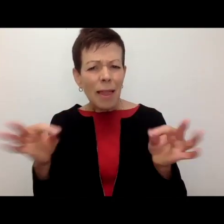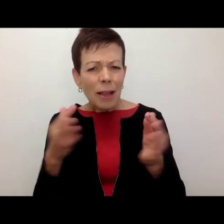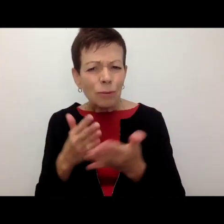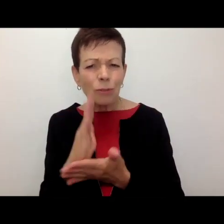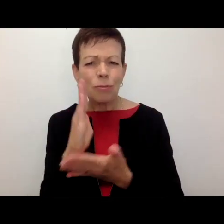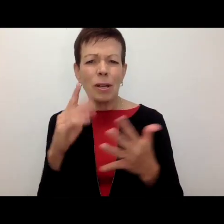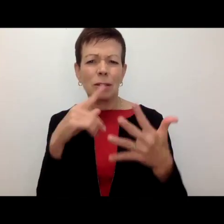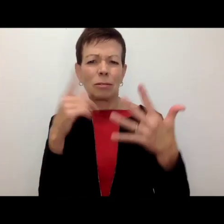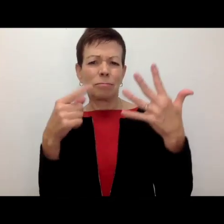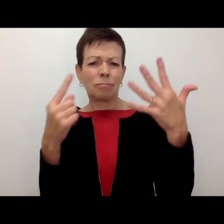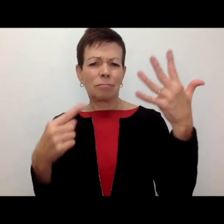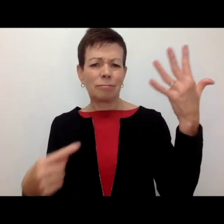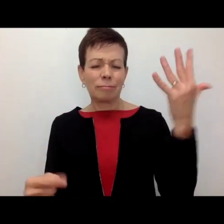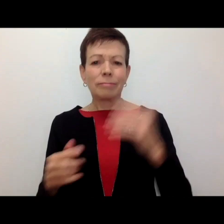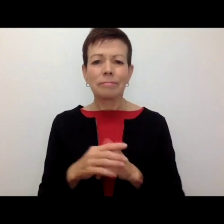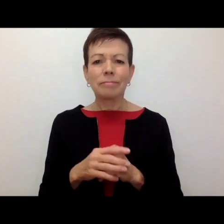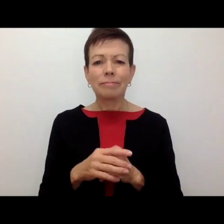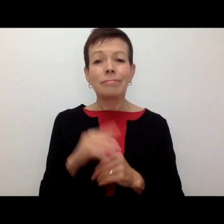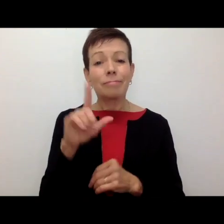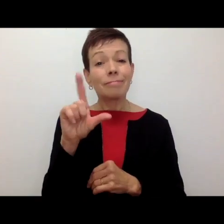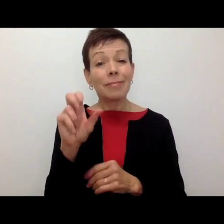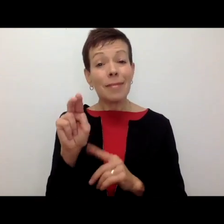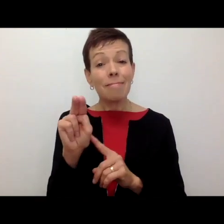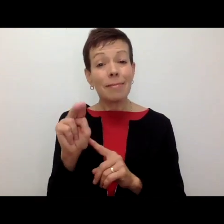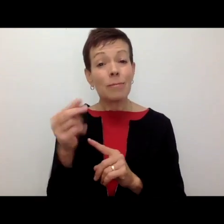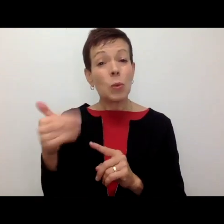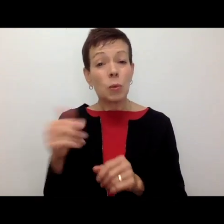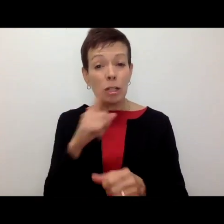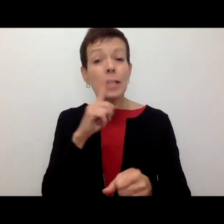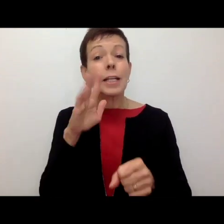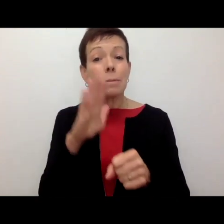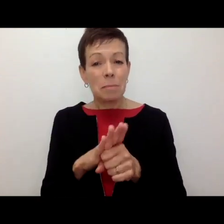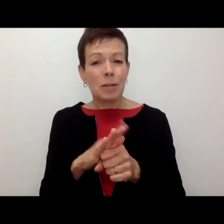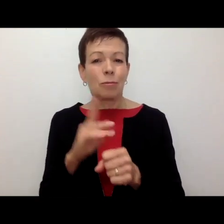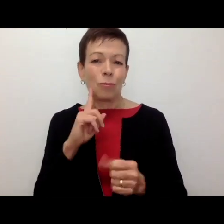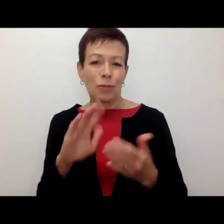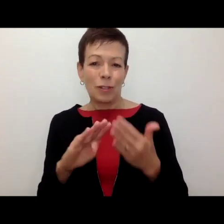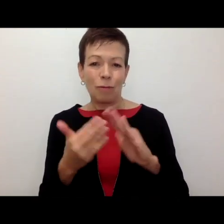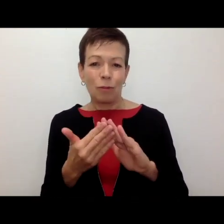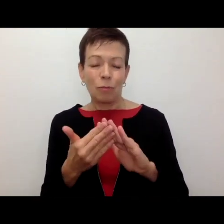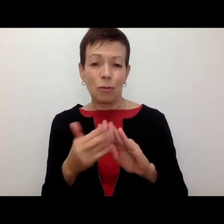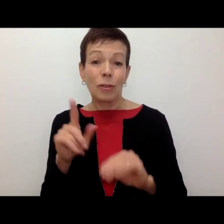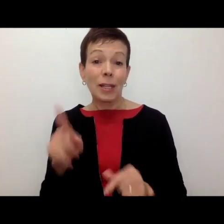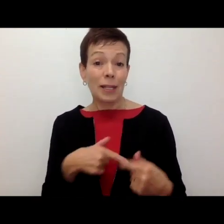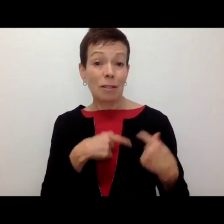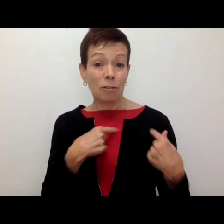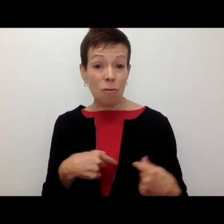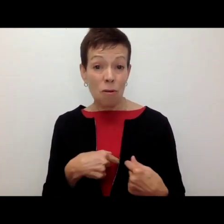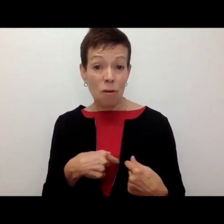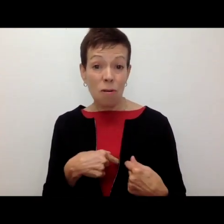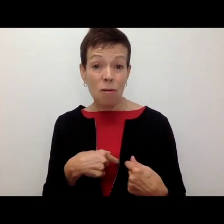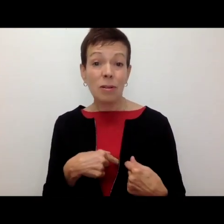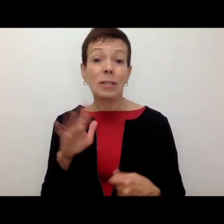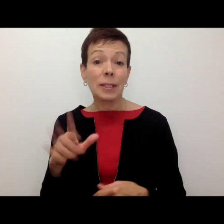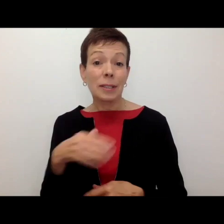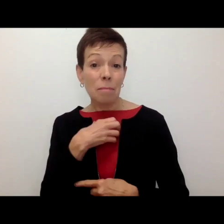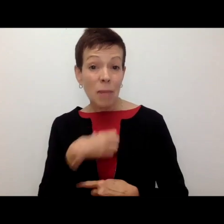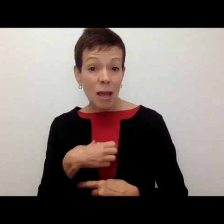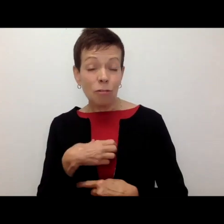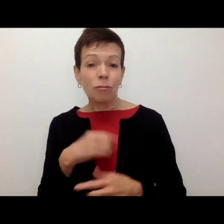rights, linguistic rights. Len was committed to the community. His heart, his